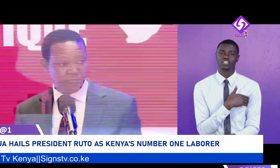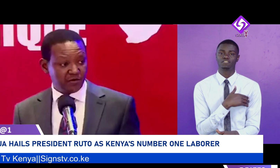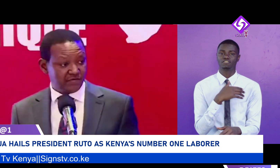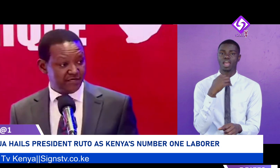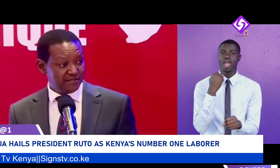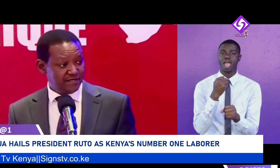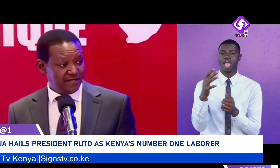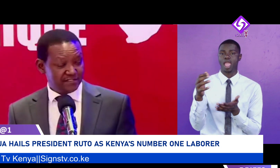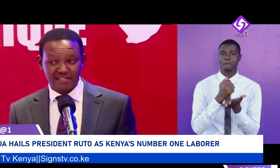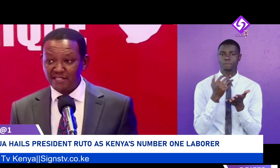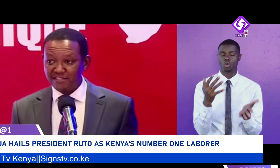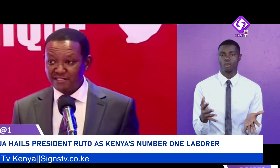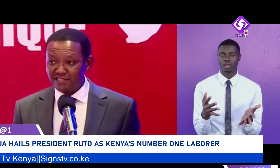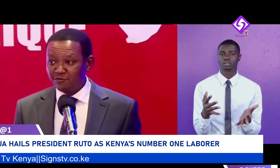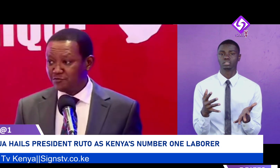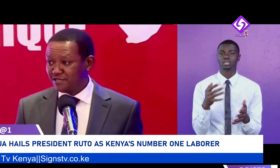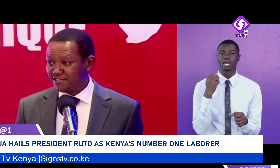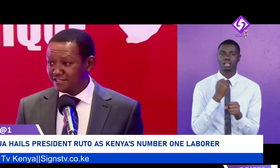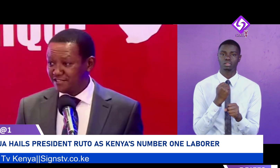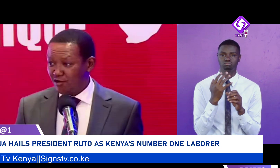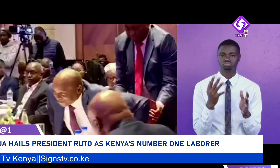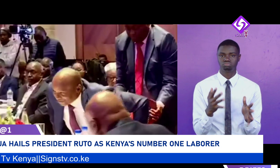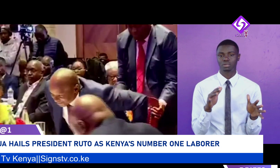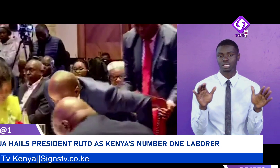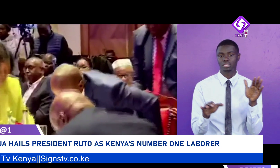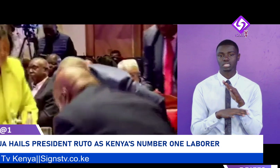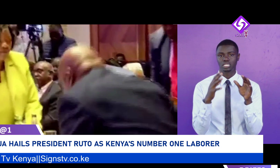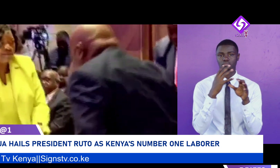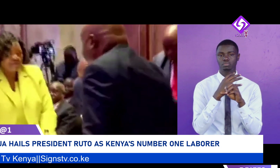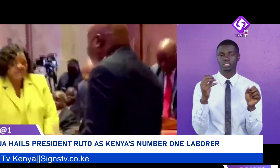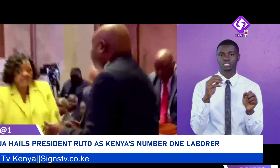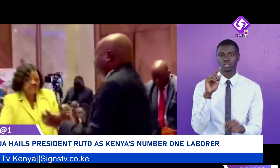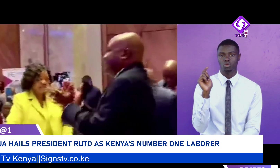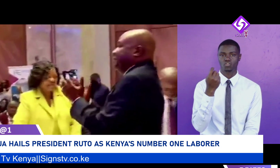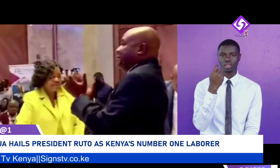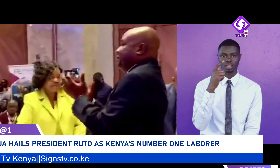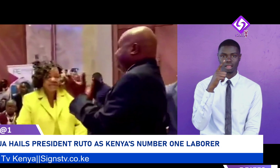of Kenya, His Excellency, the Deputy President of the Republic of Kenya, to address us. Let us all be upstanding.